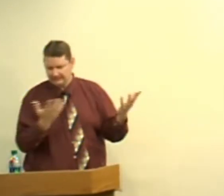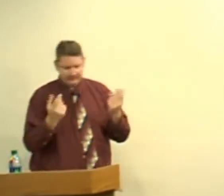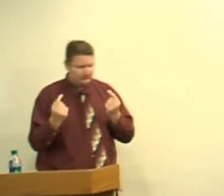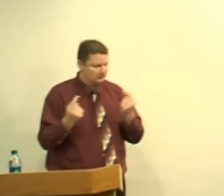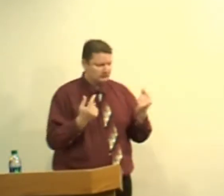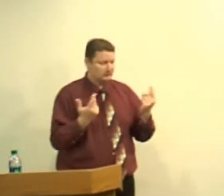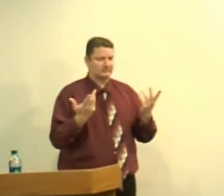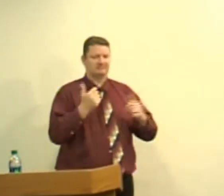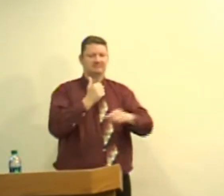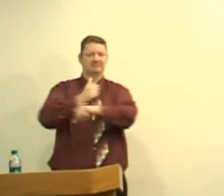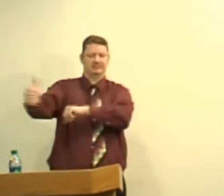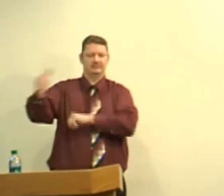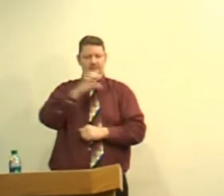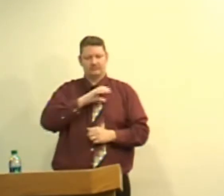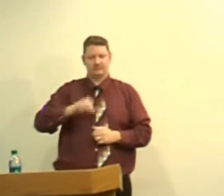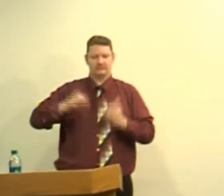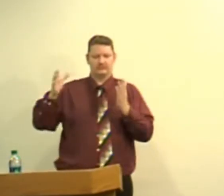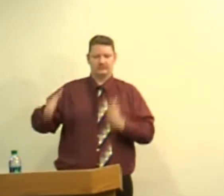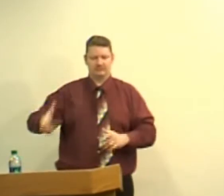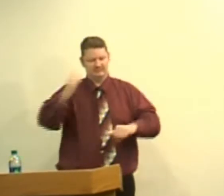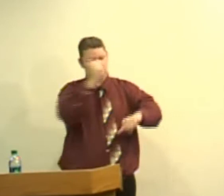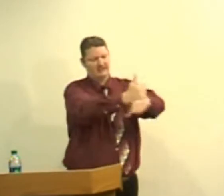they would wipe out certain cities, and what would they do?